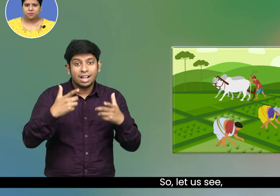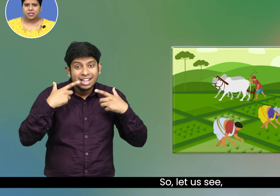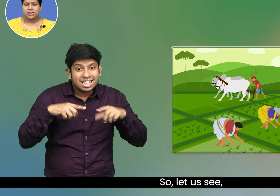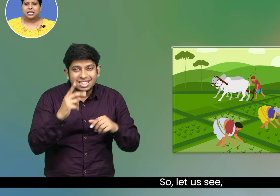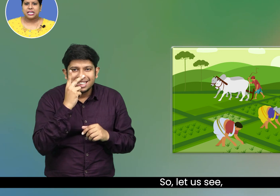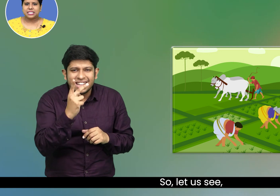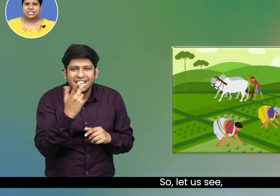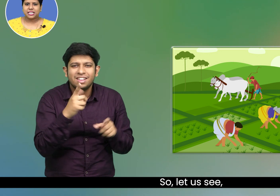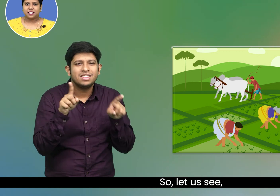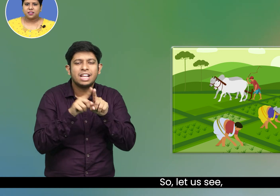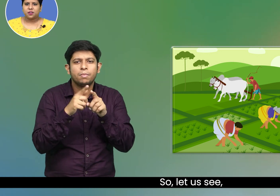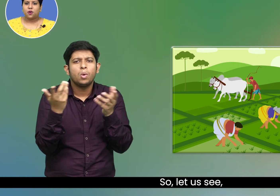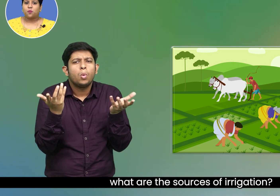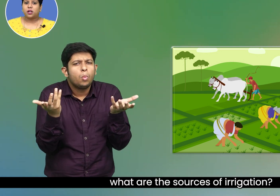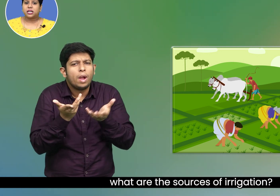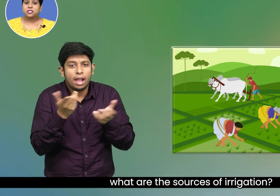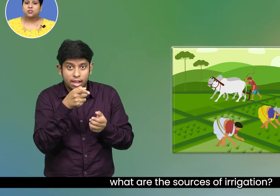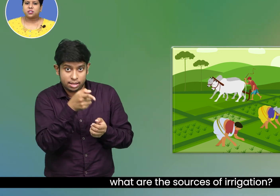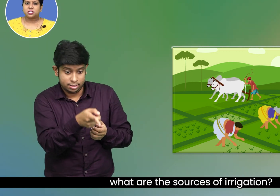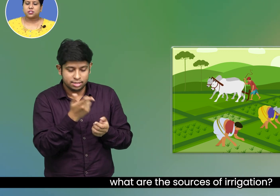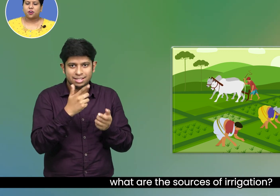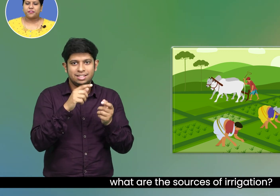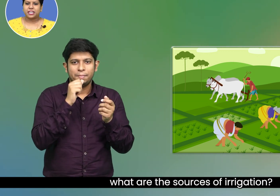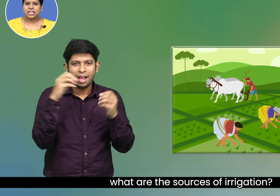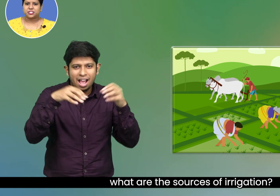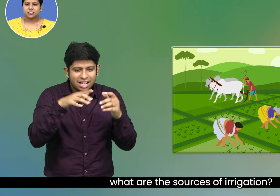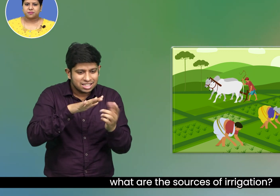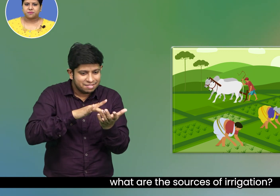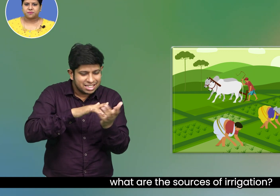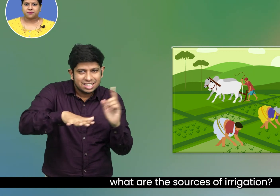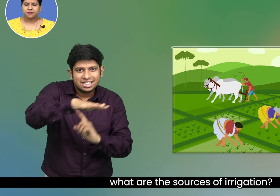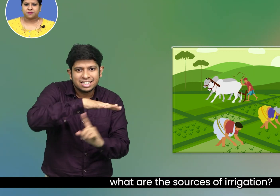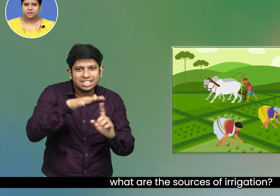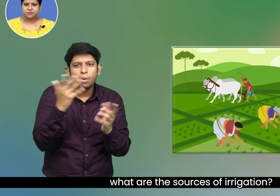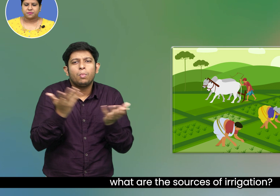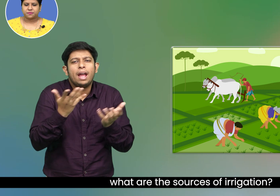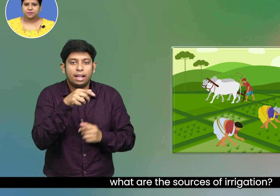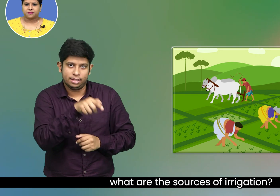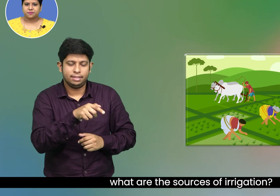So, let us see what are the sources of irrigation.